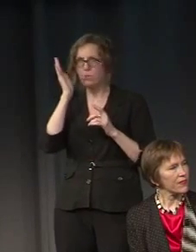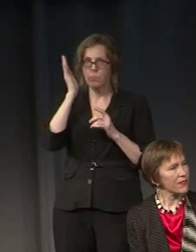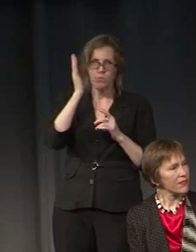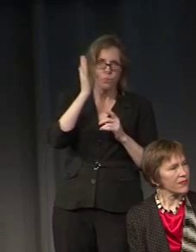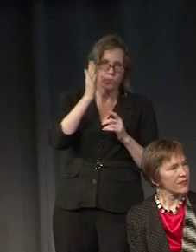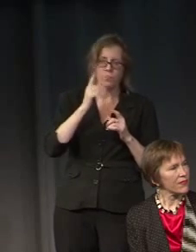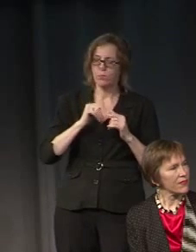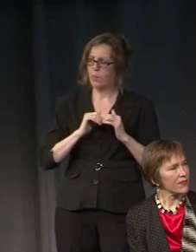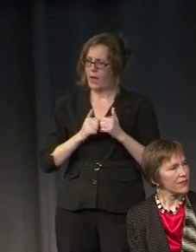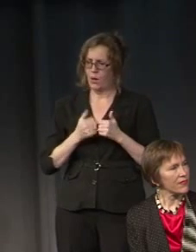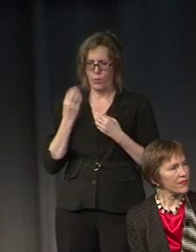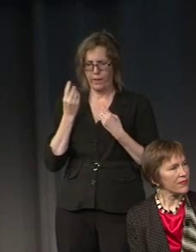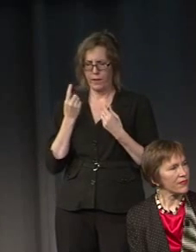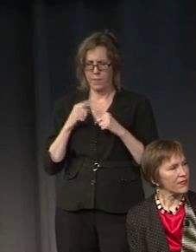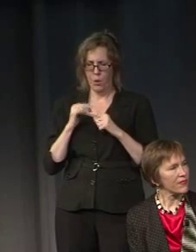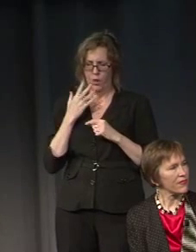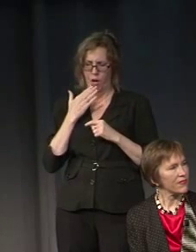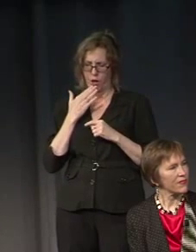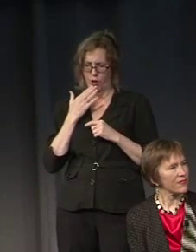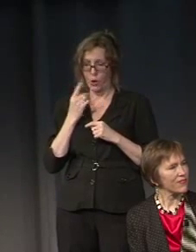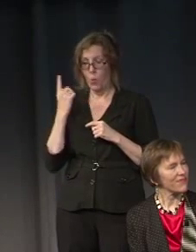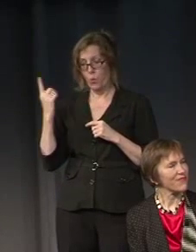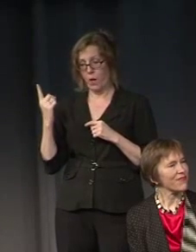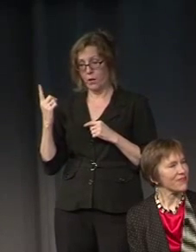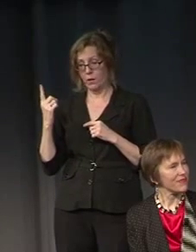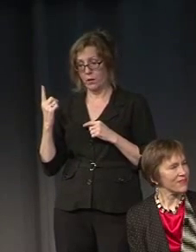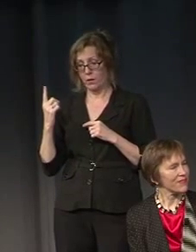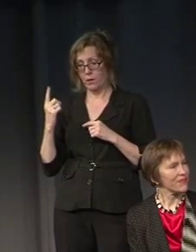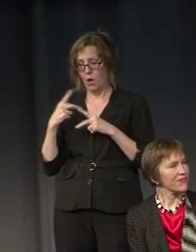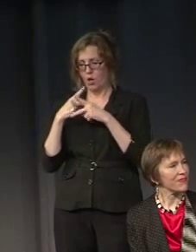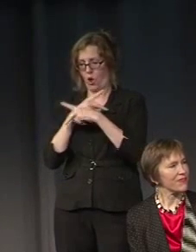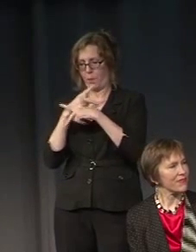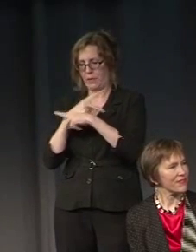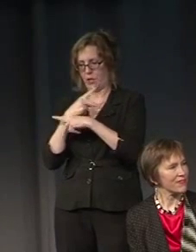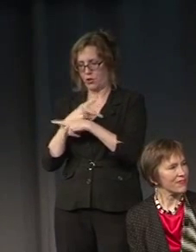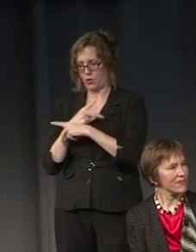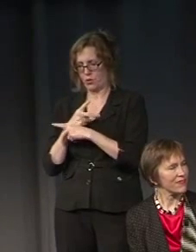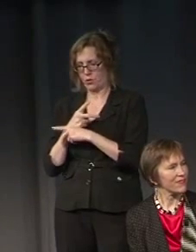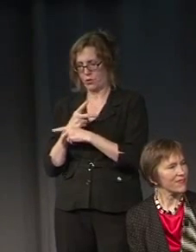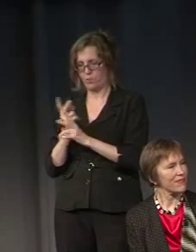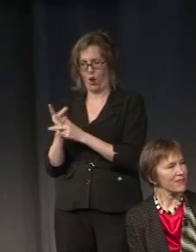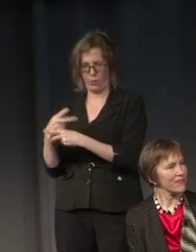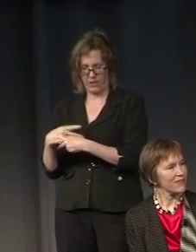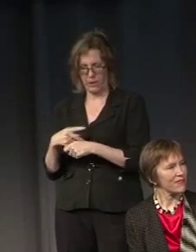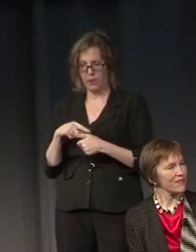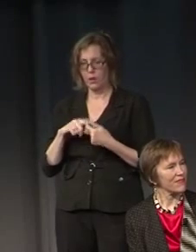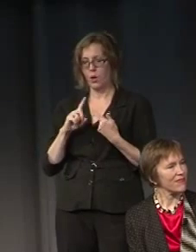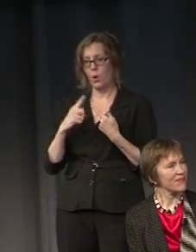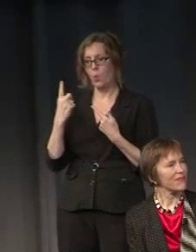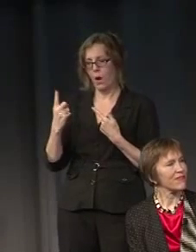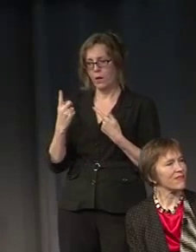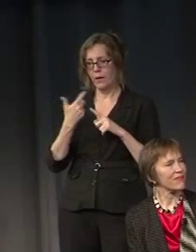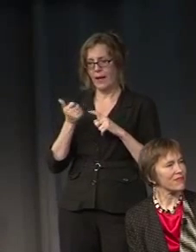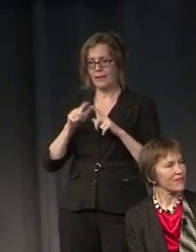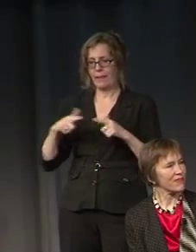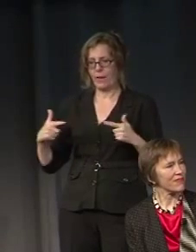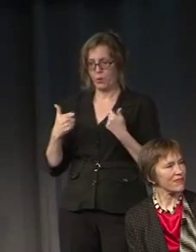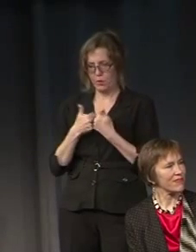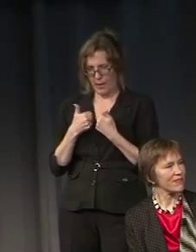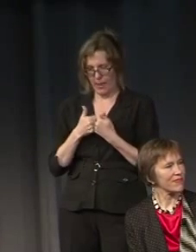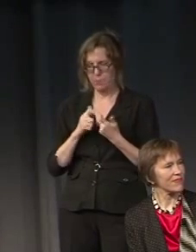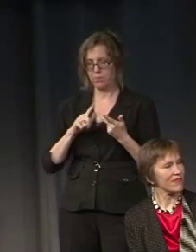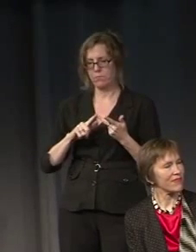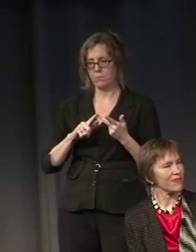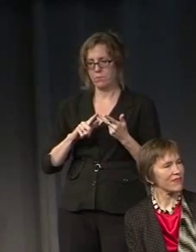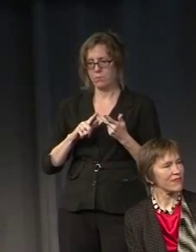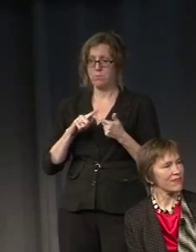color. One as a fairly robust computational property. One as a language game, a property that emerges from a language game that might be